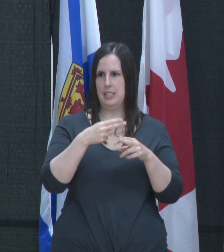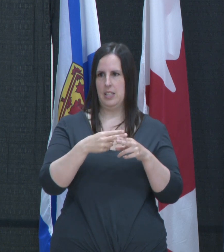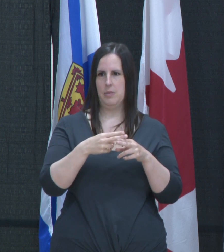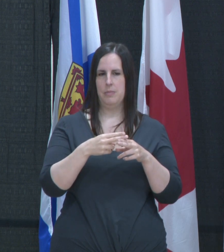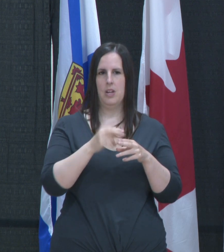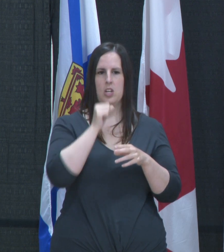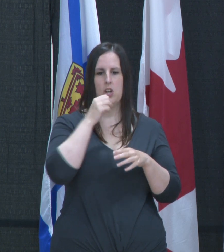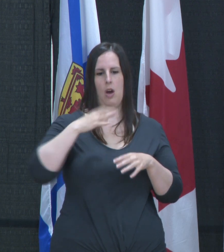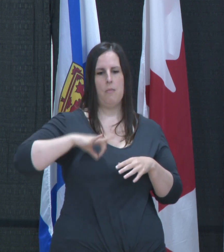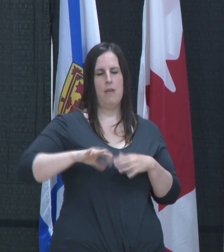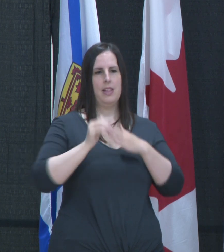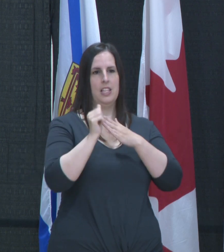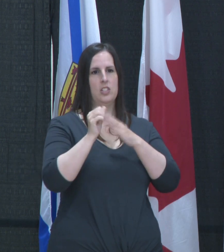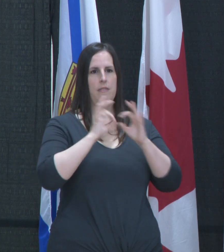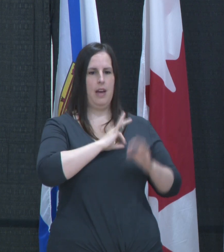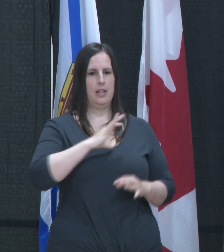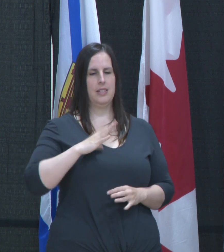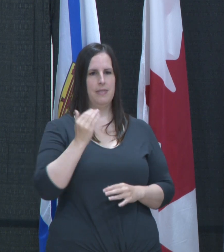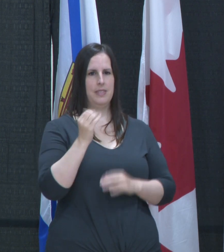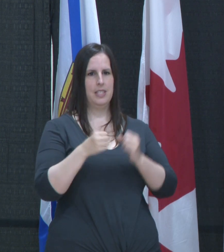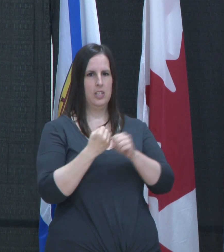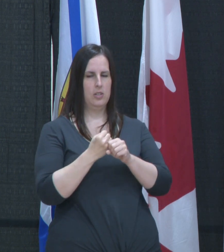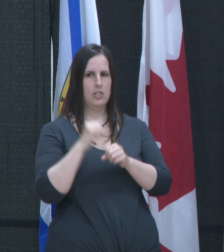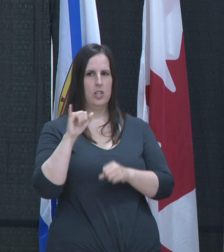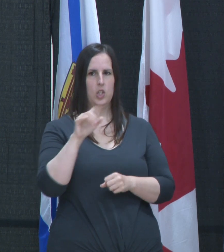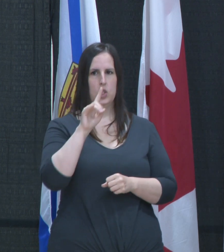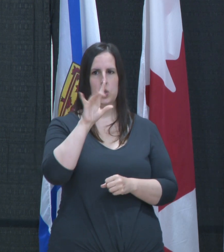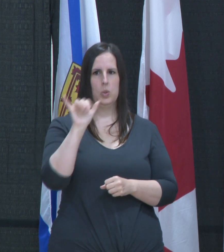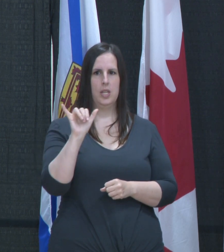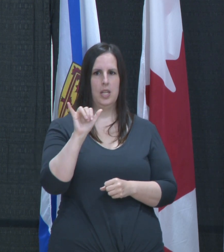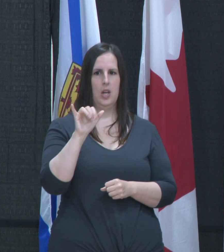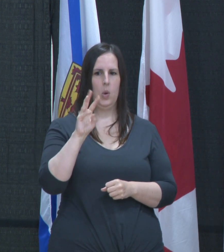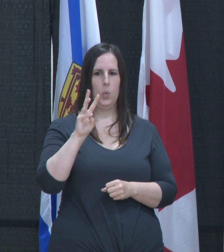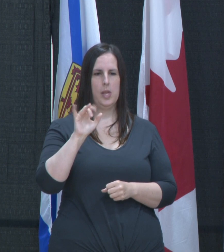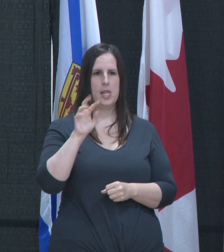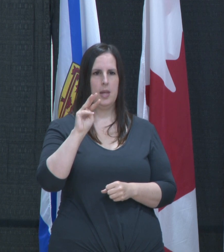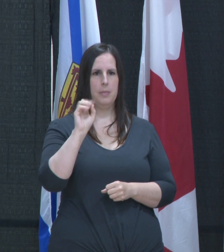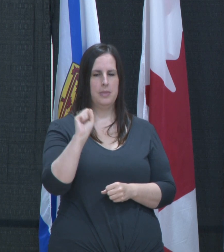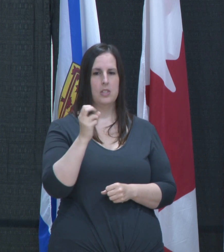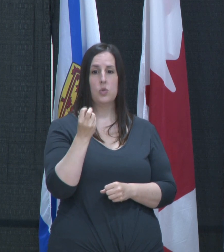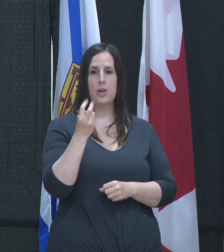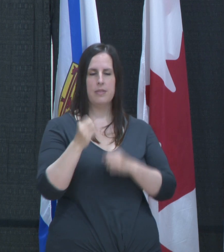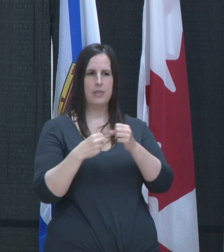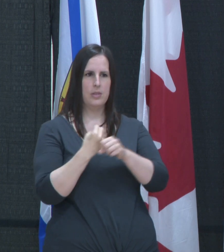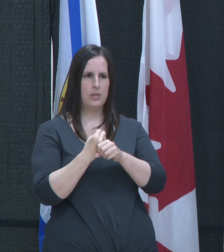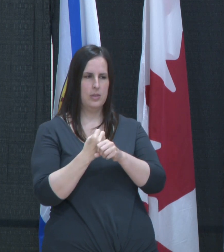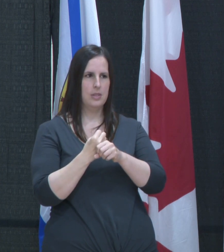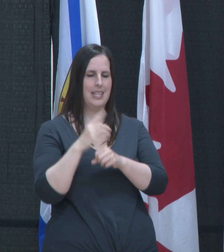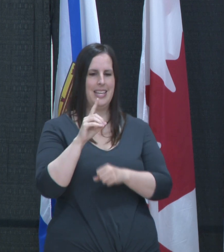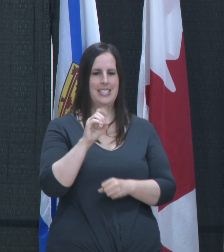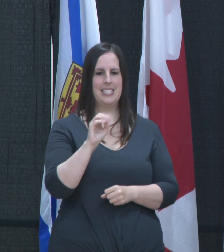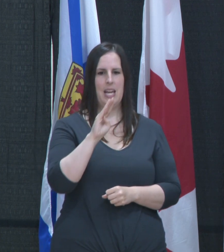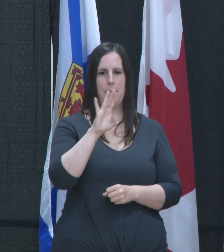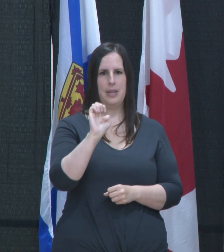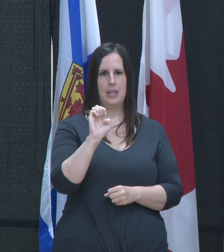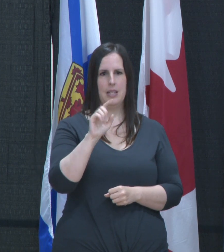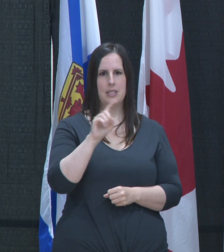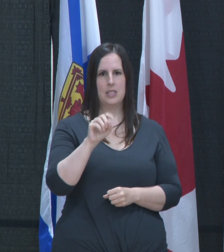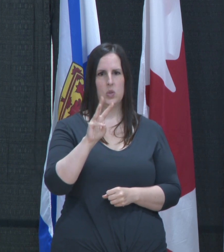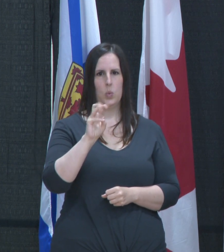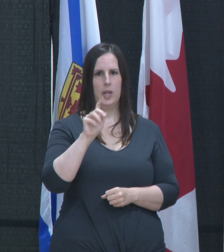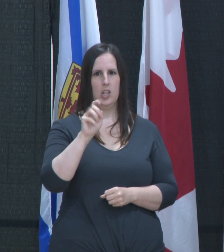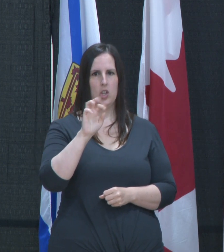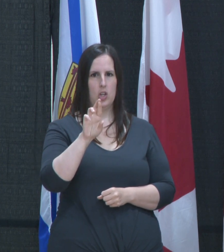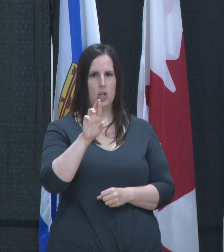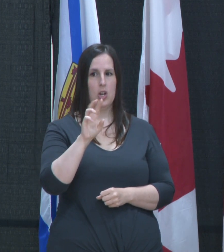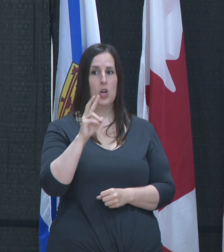faculty, 15 years. Judy Williams, Learning Strategist, Student Services, 12 years. And Debbie Swicker, Training Associate, 27